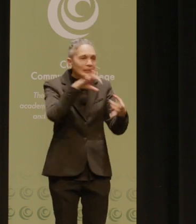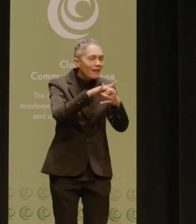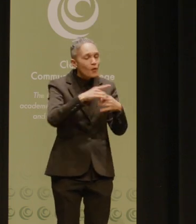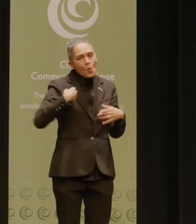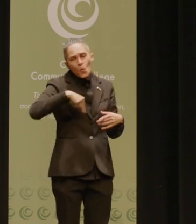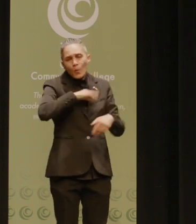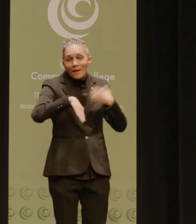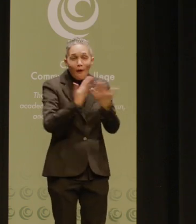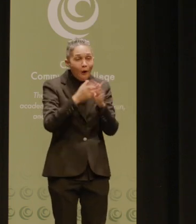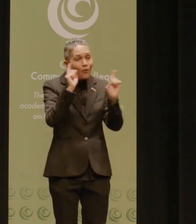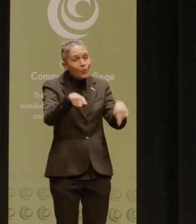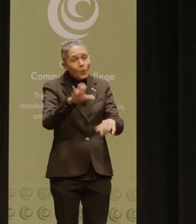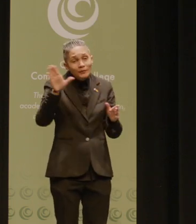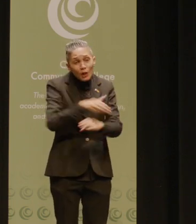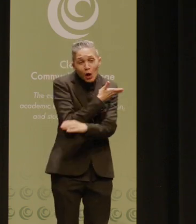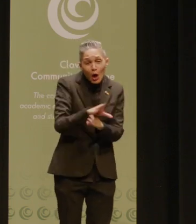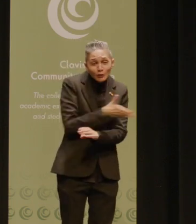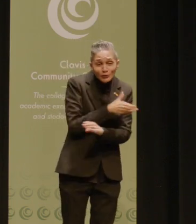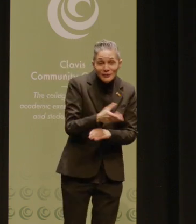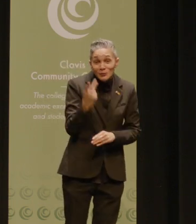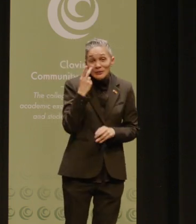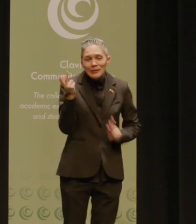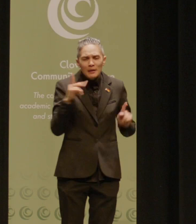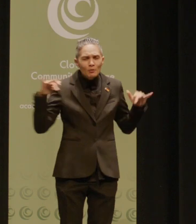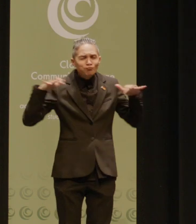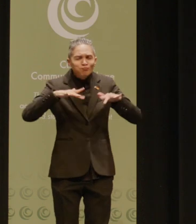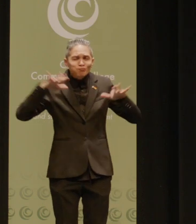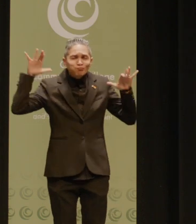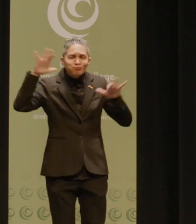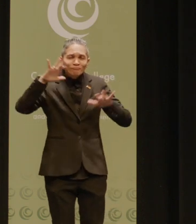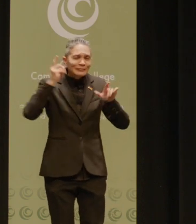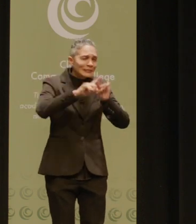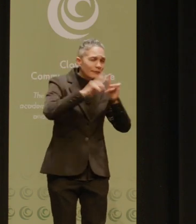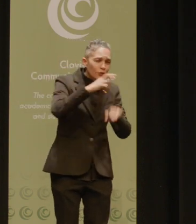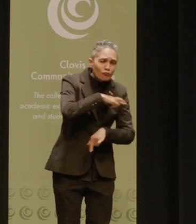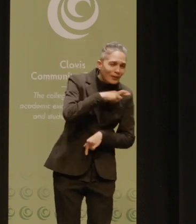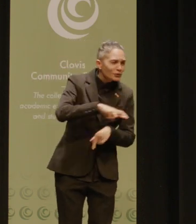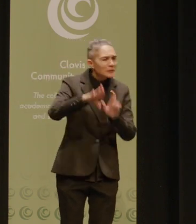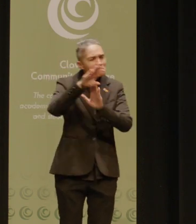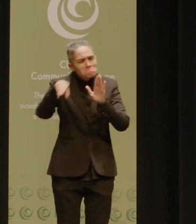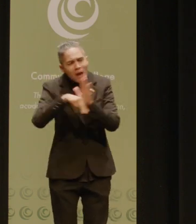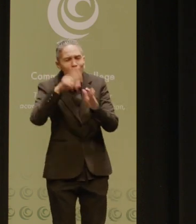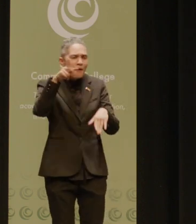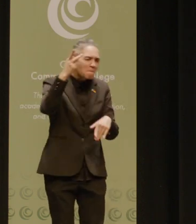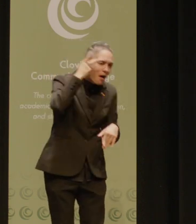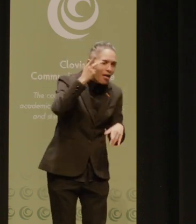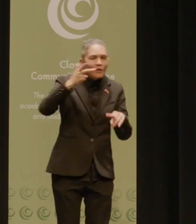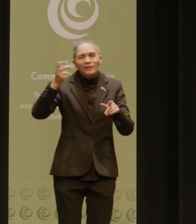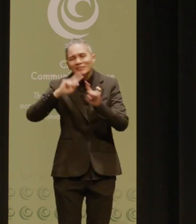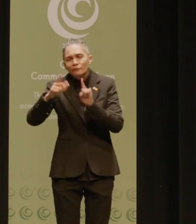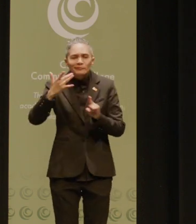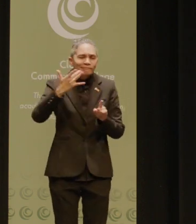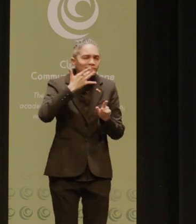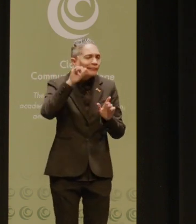We all go to concerts, and you see people together from different religions, different political backgrounds, different walks of